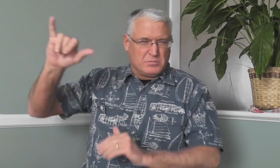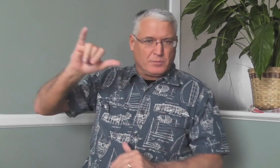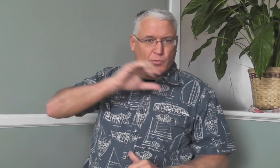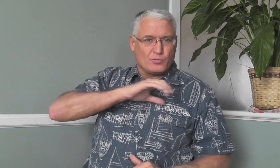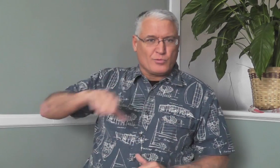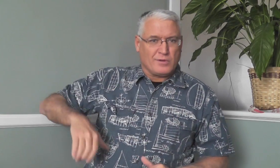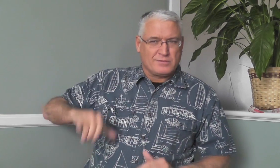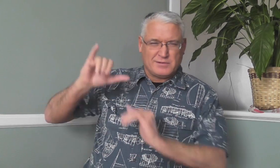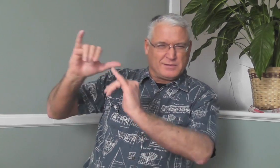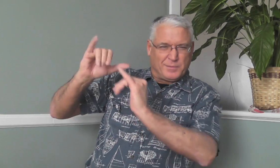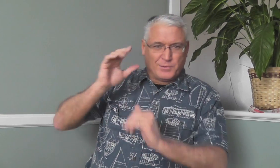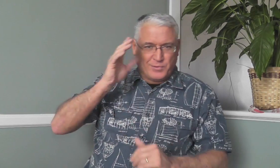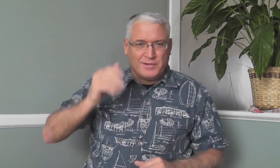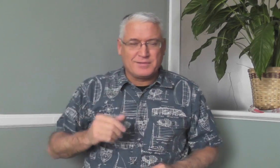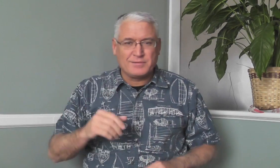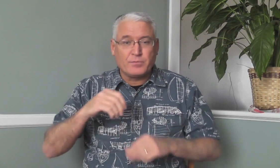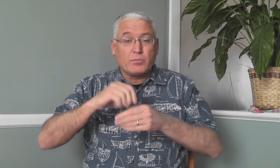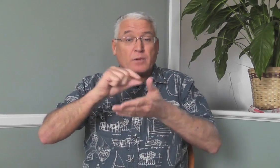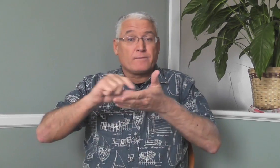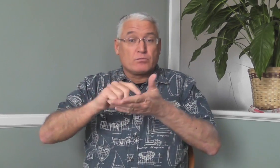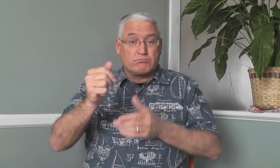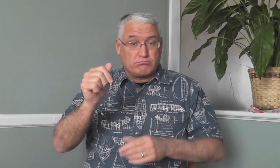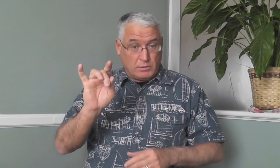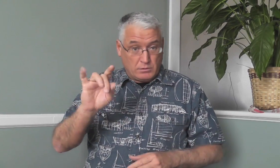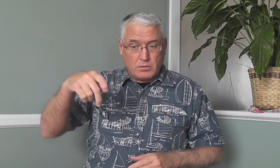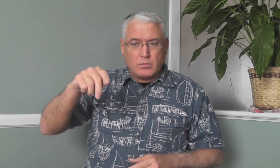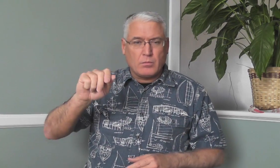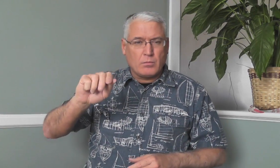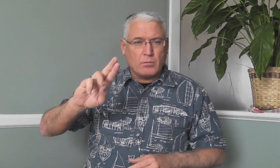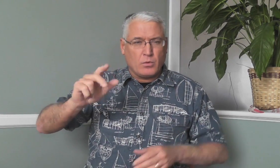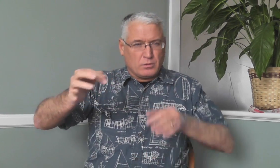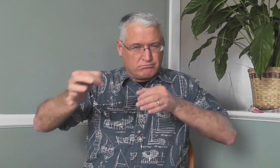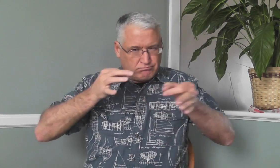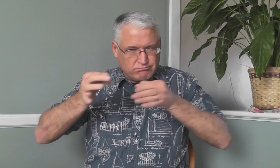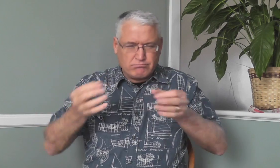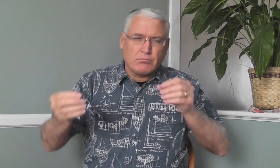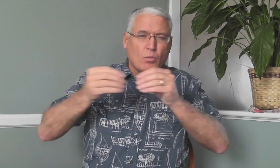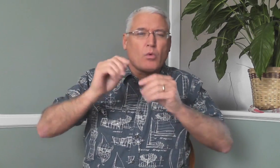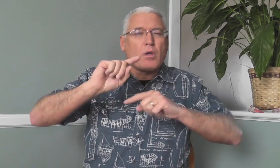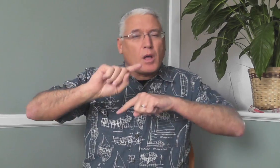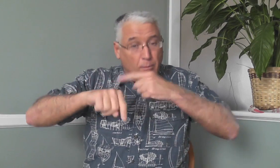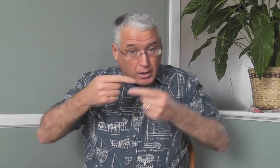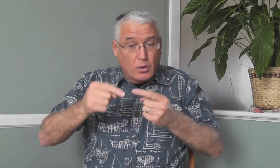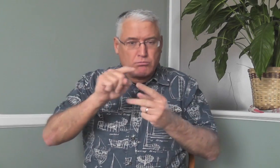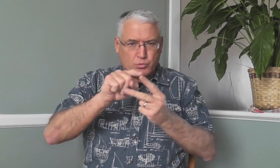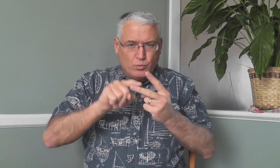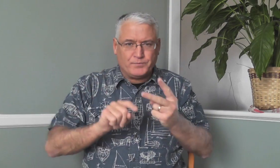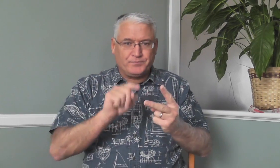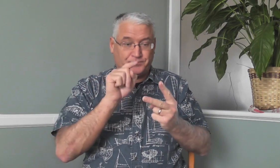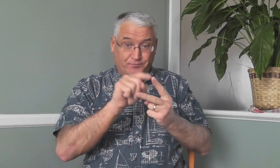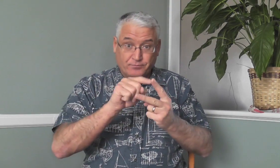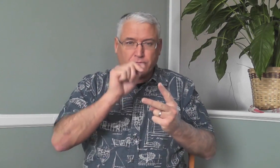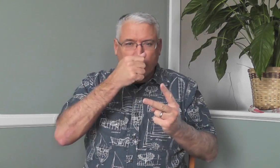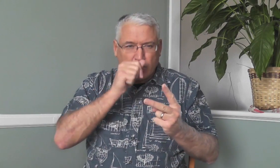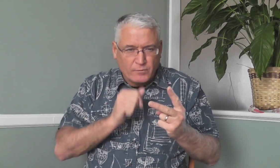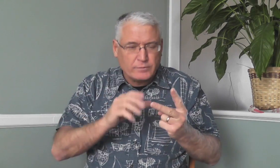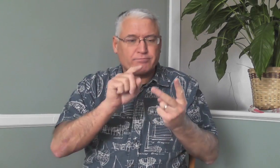we will become more like Christ. And in verse 18, Paul explains more about this. The other